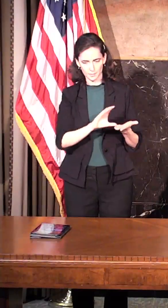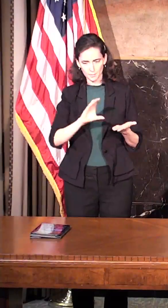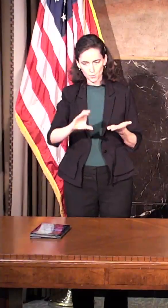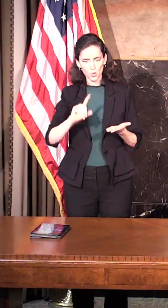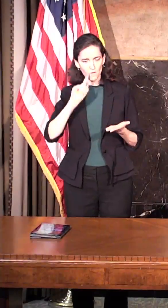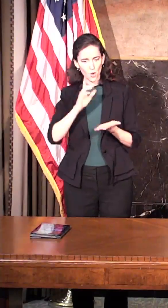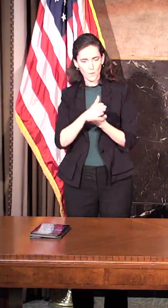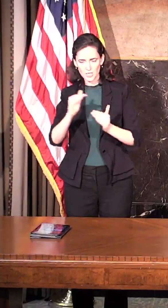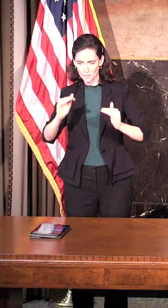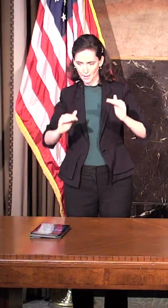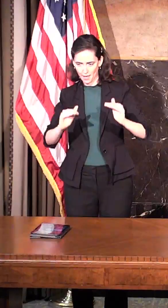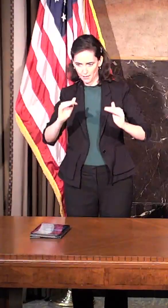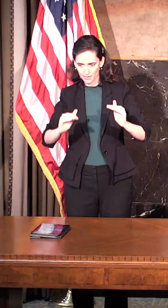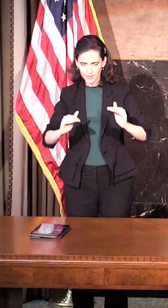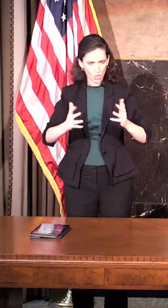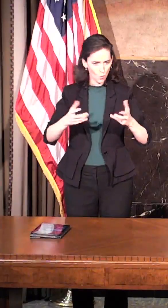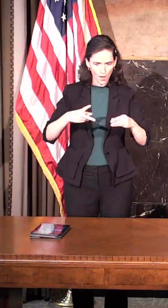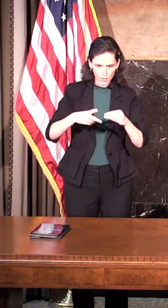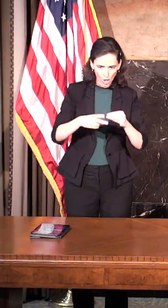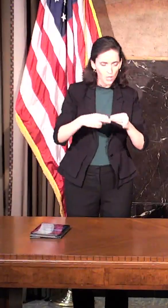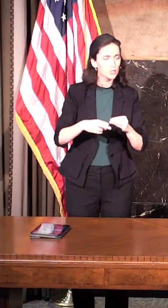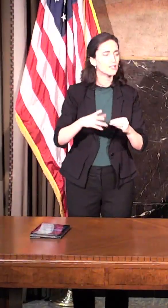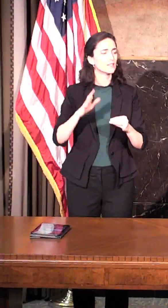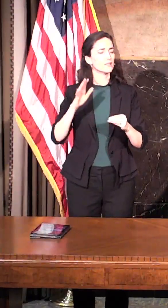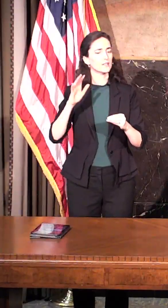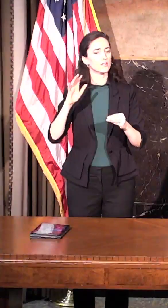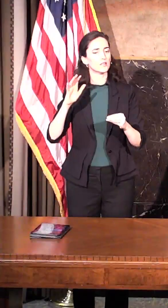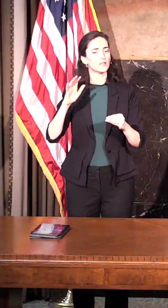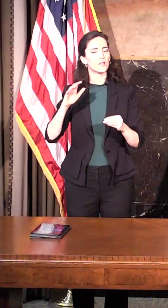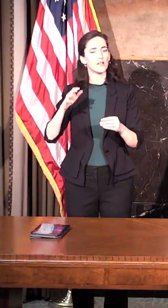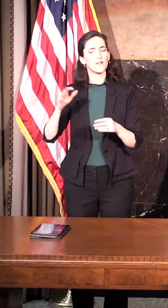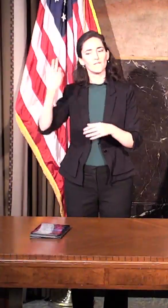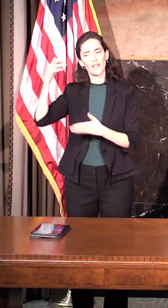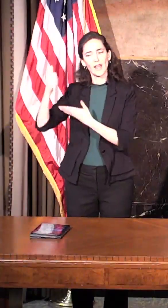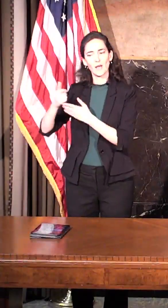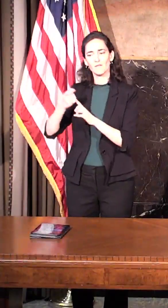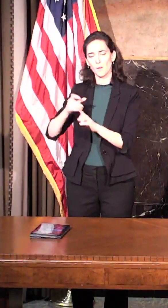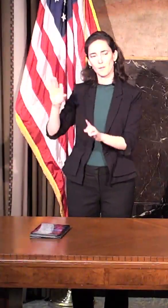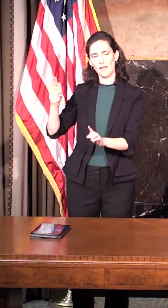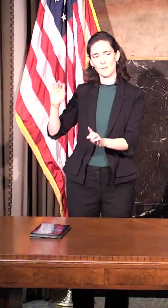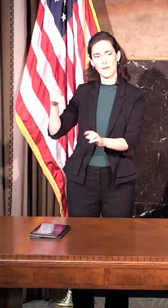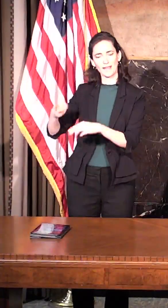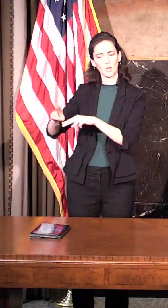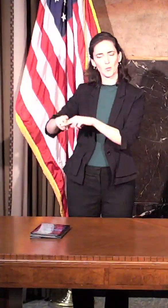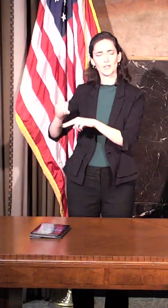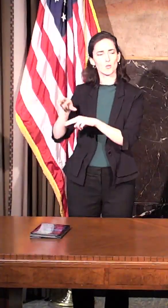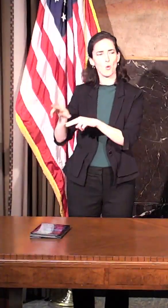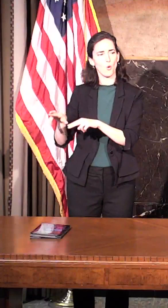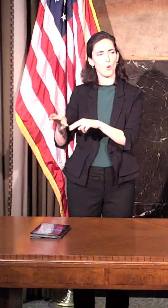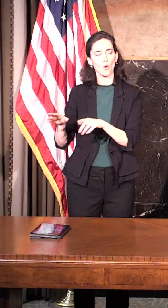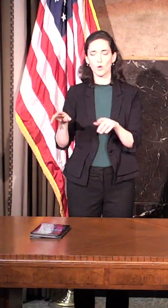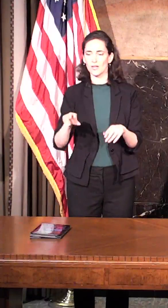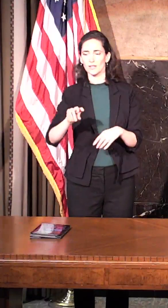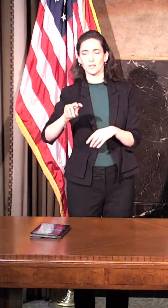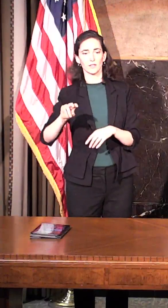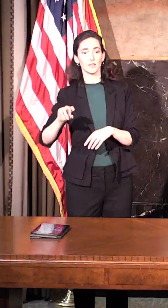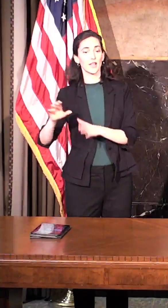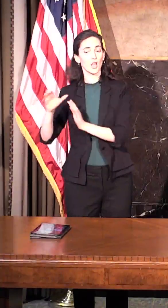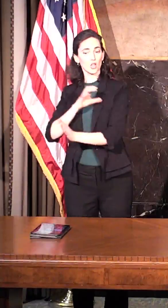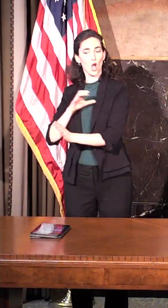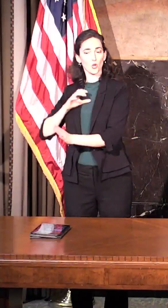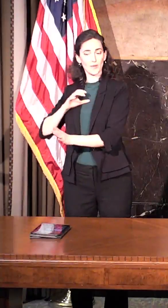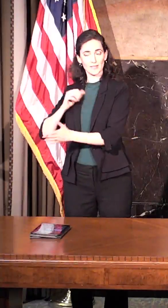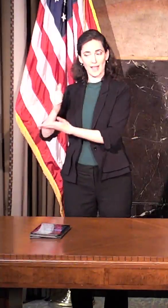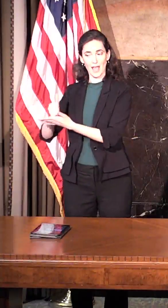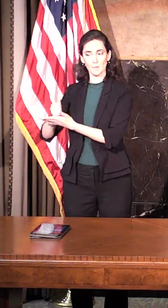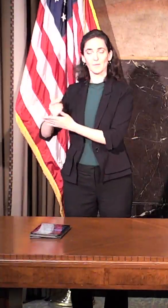the federal assistance mainly coming from the FMAP increase, or are y'all using some of that second round of congressional aid that was